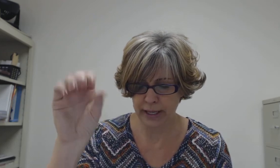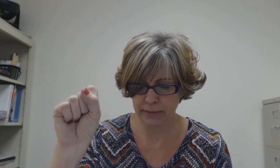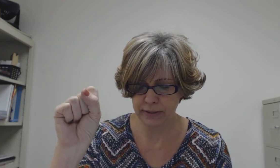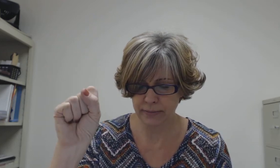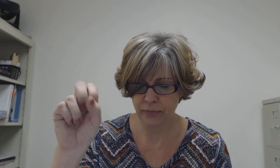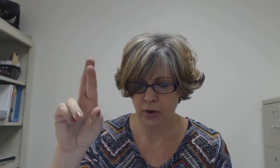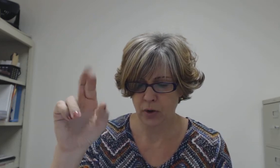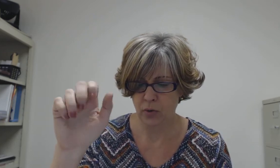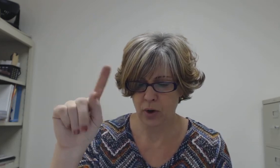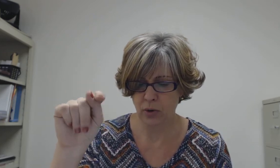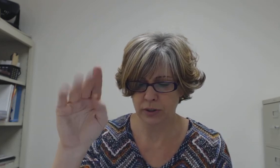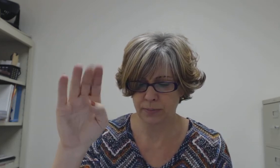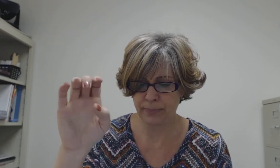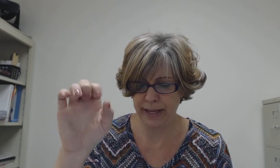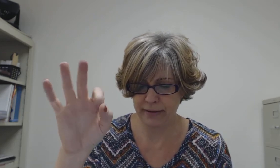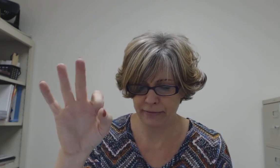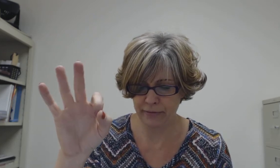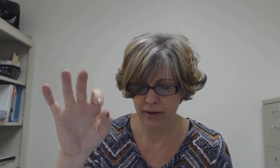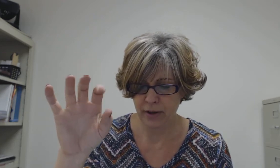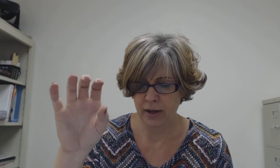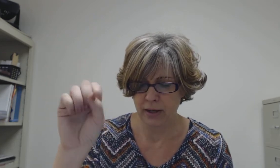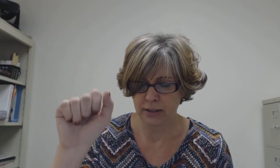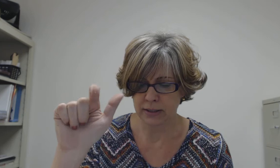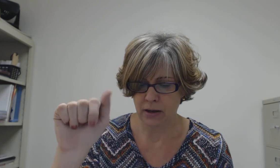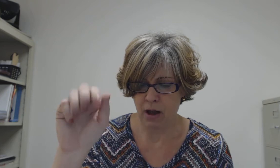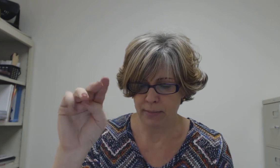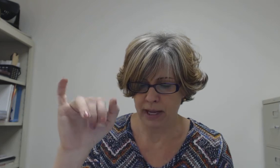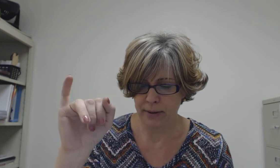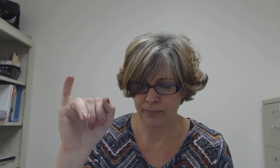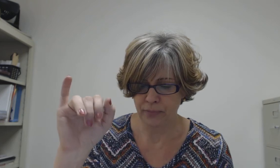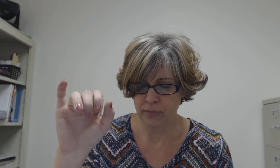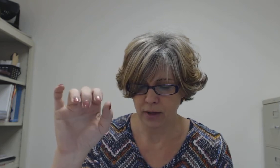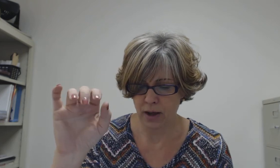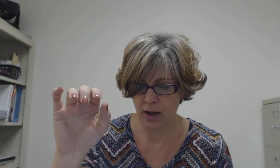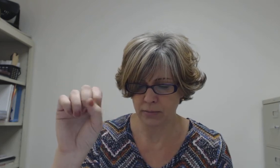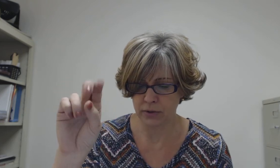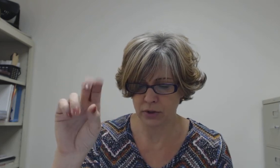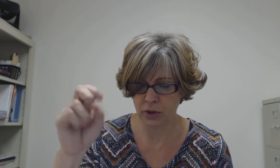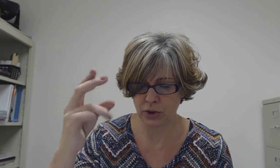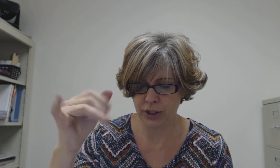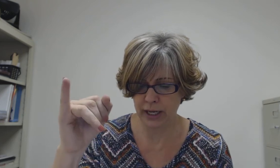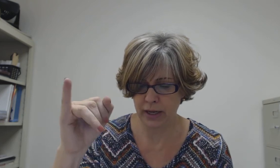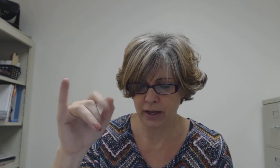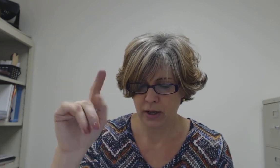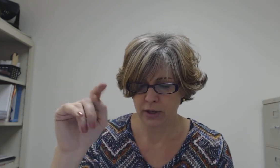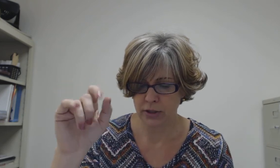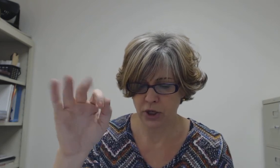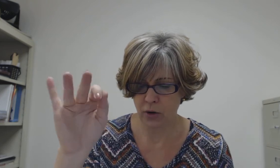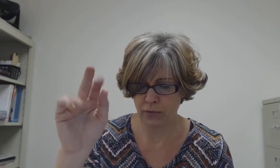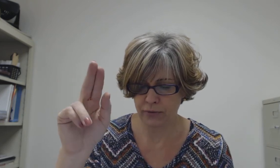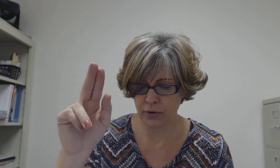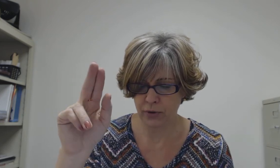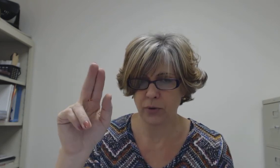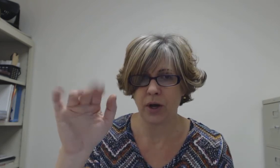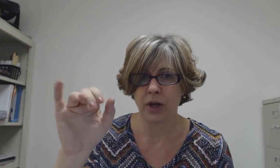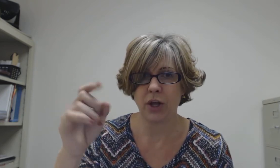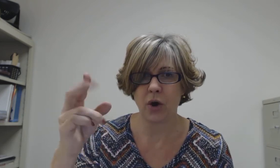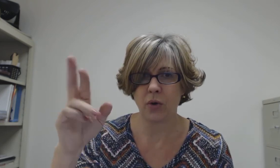ribs, roast beef, salami, sushi, tofu,